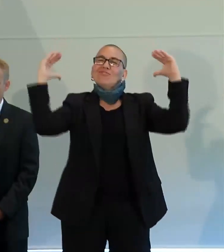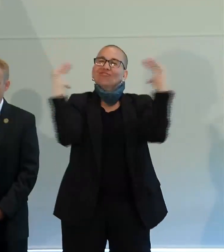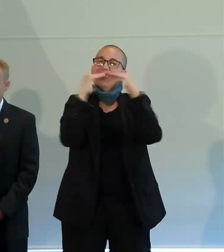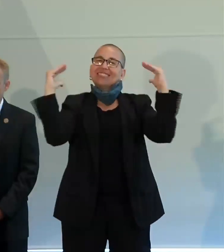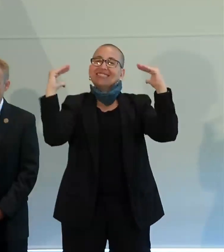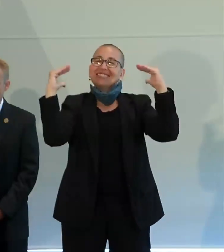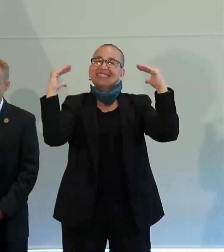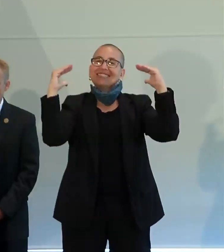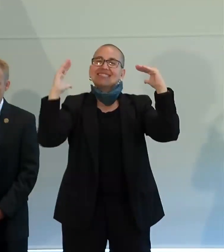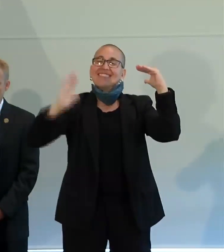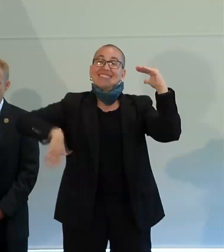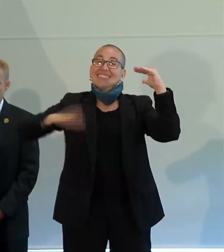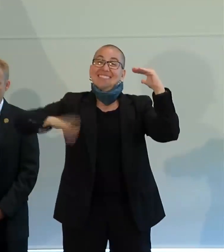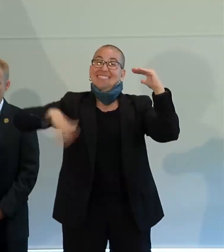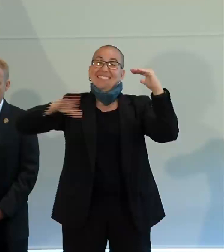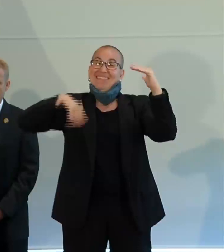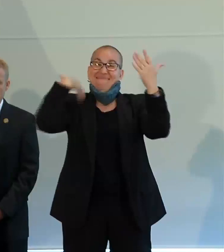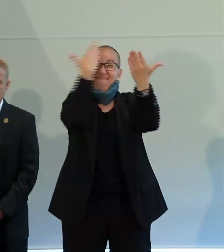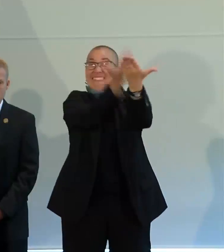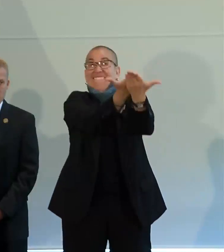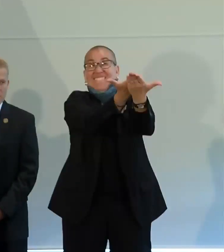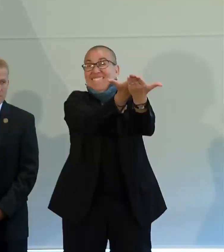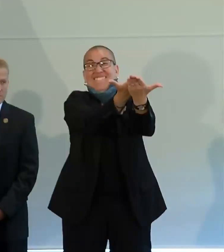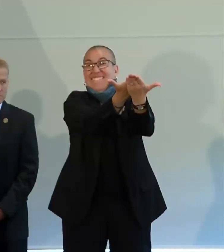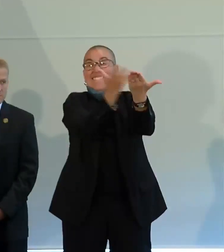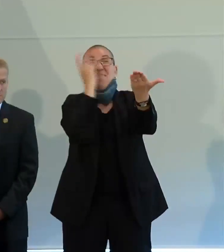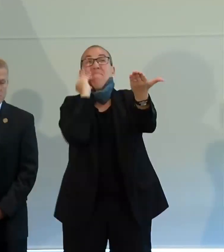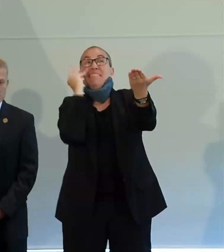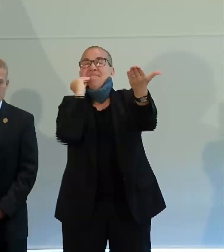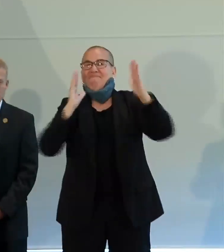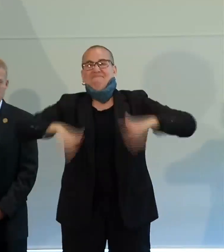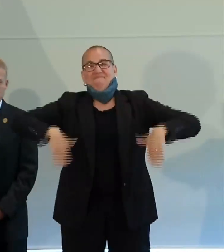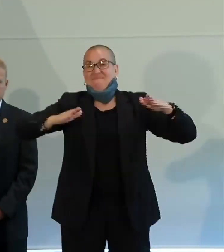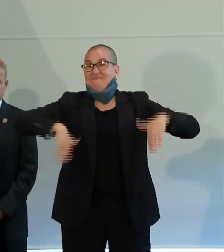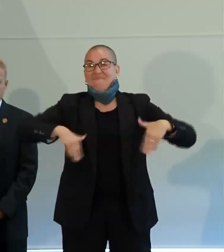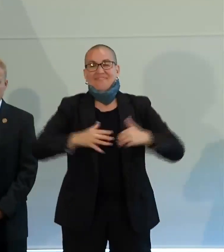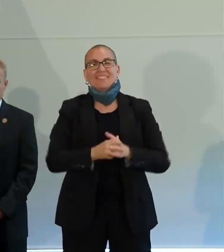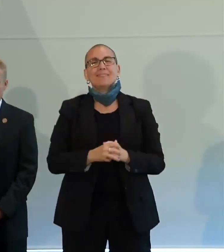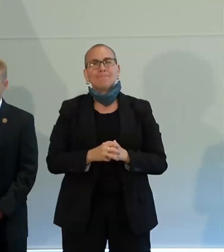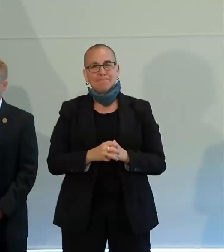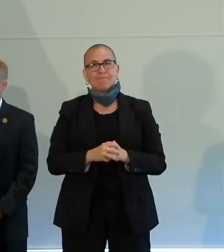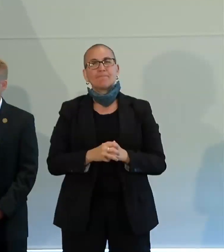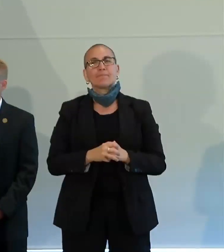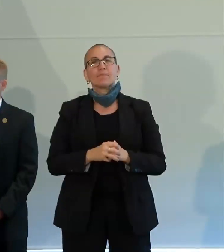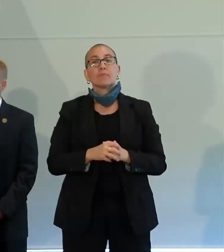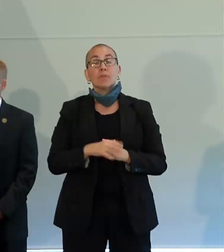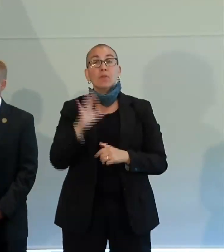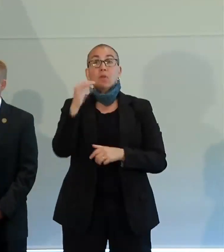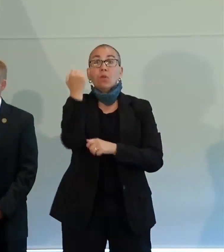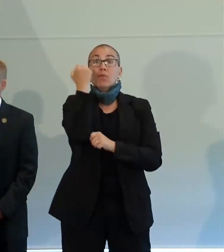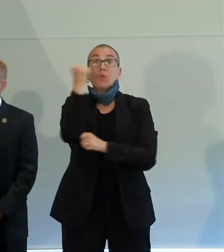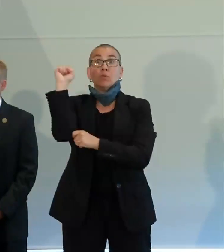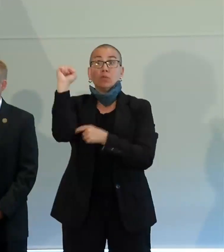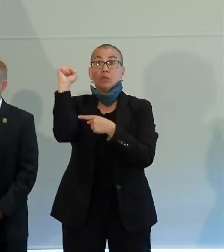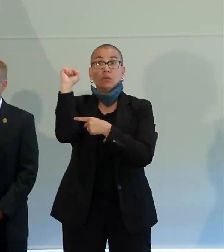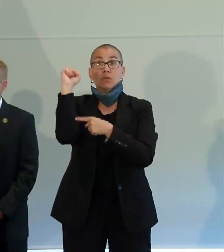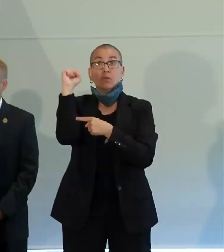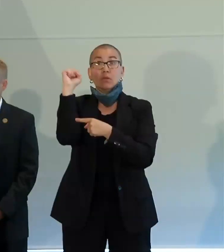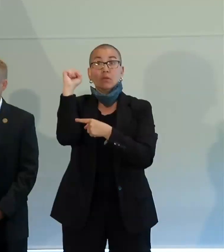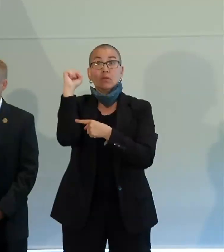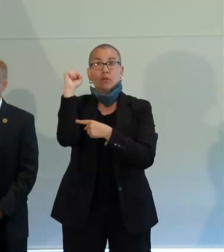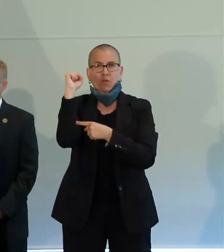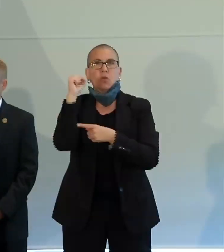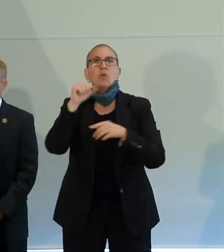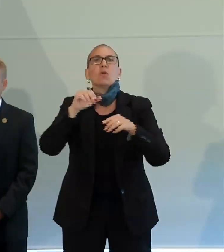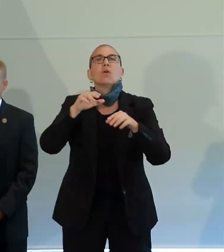experienced. In the final analysis, a protest can shake a tree and can make the fruit ball fall down.